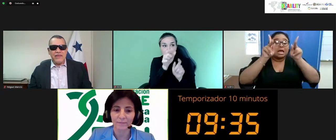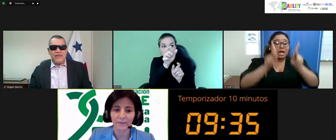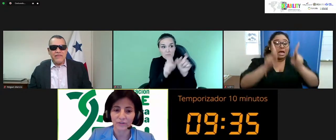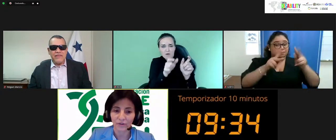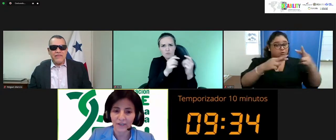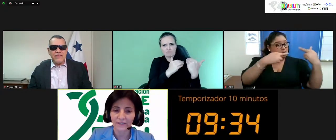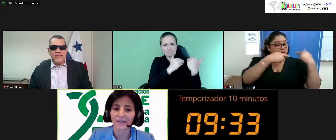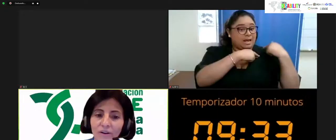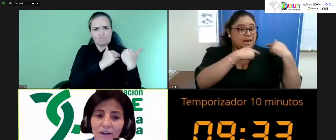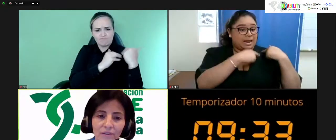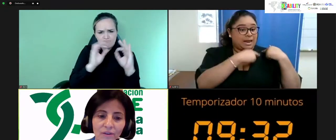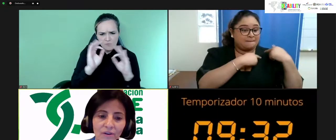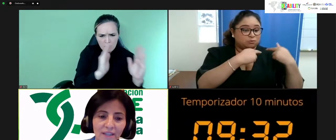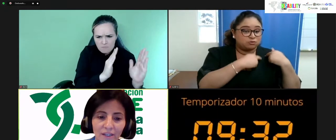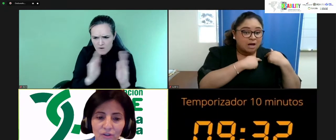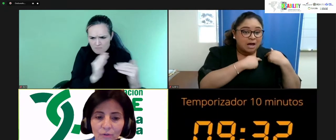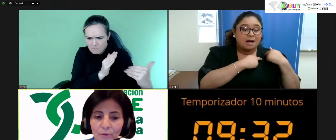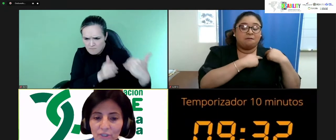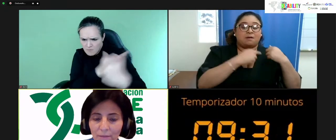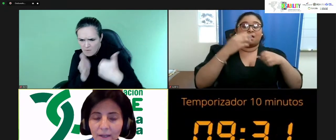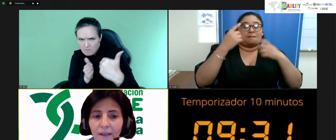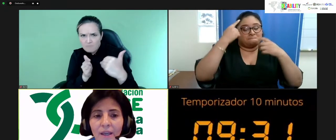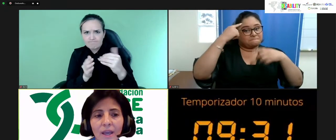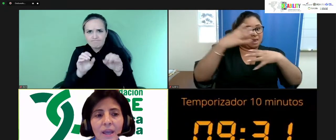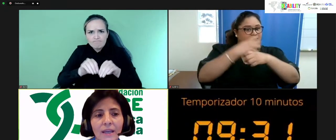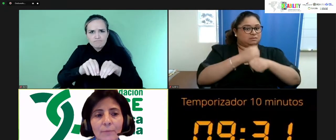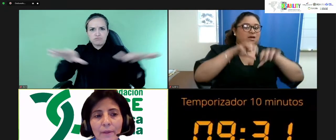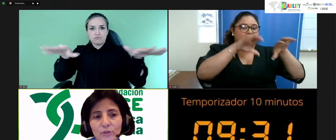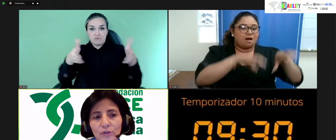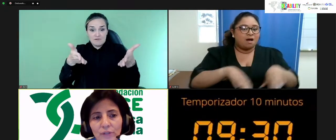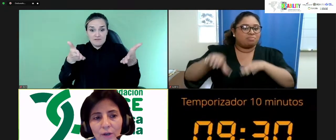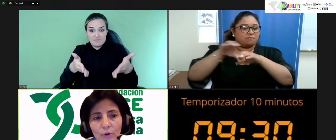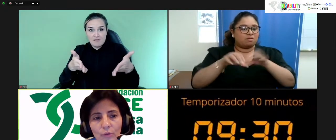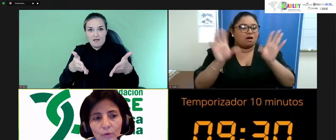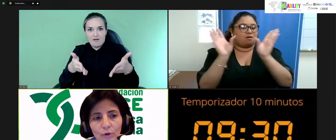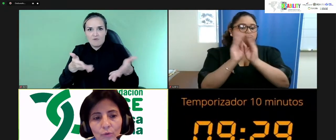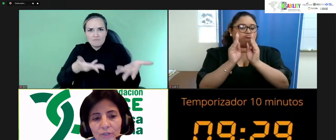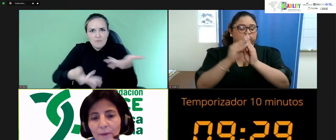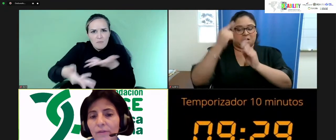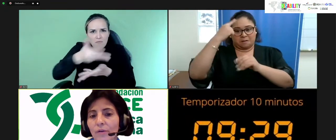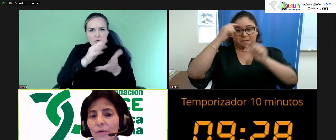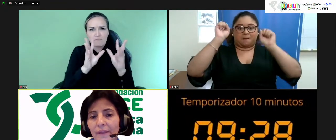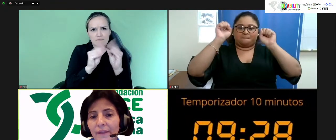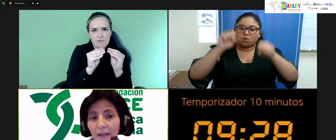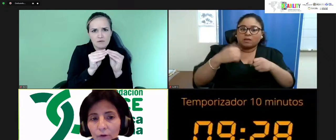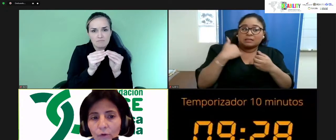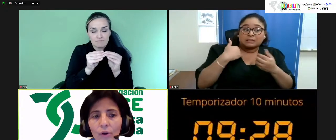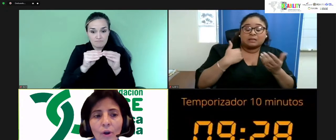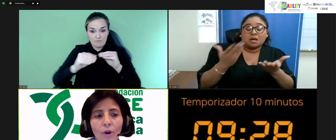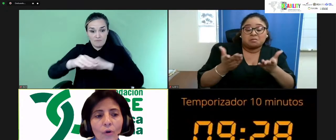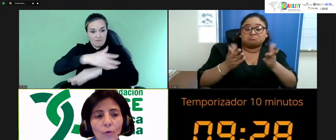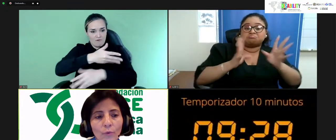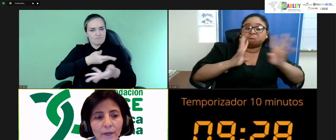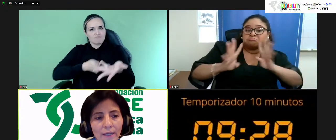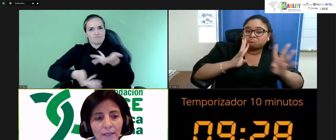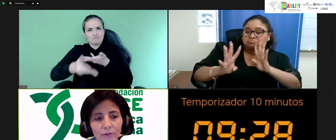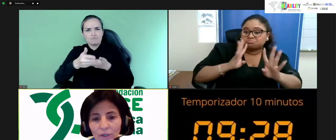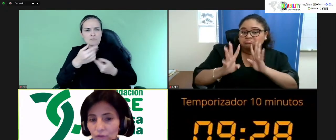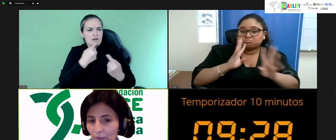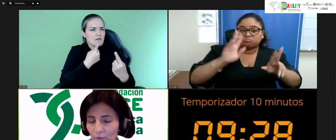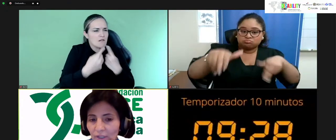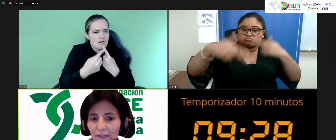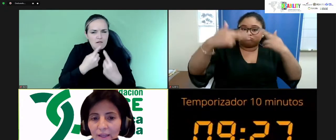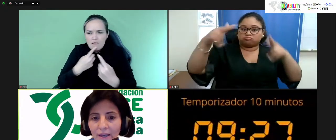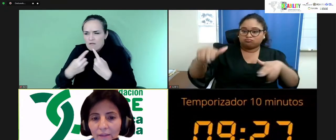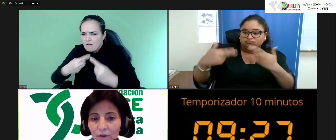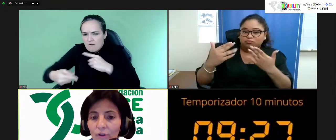the organizers all of the people and organizations to have made it possible for us to have a space